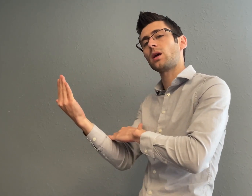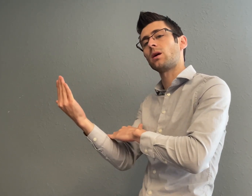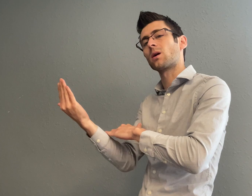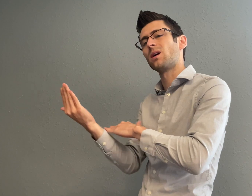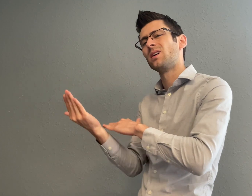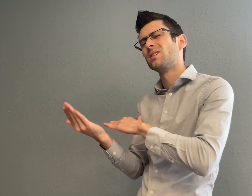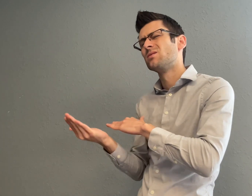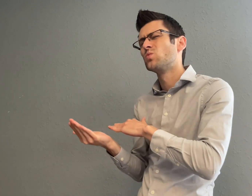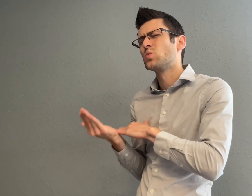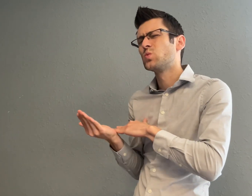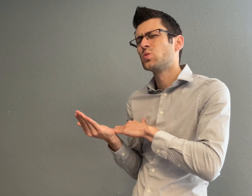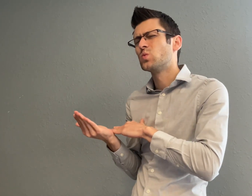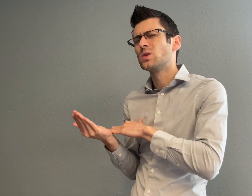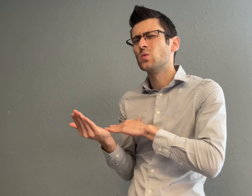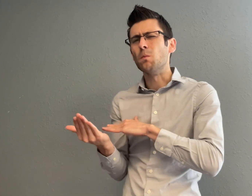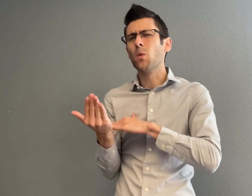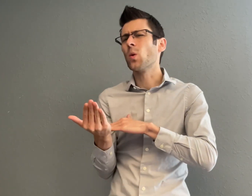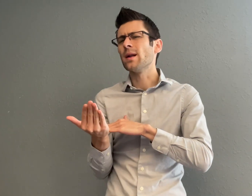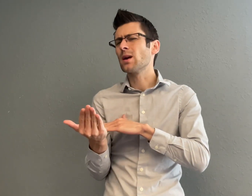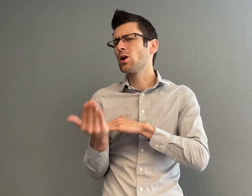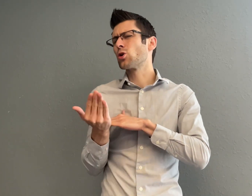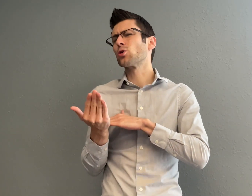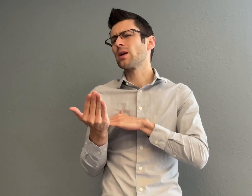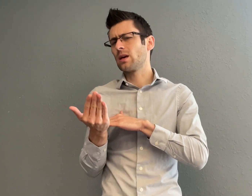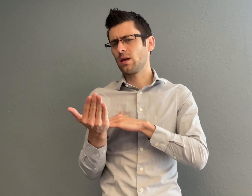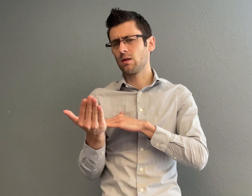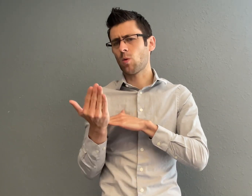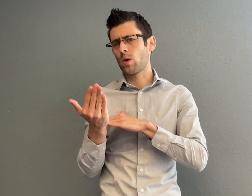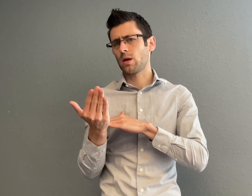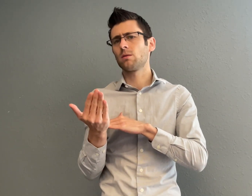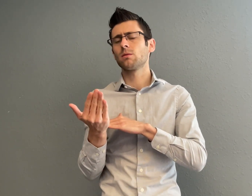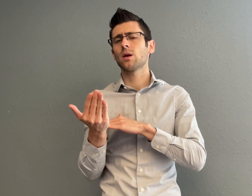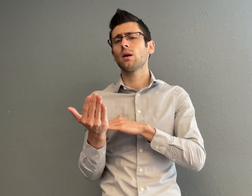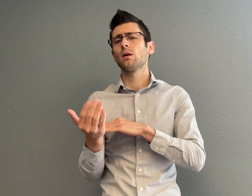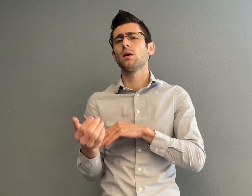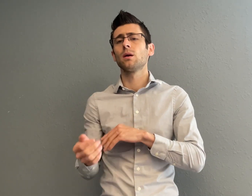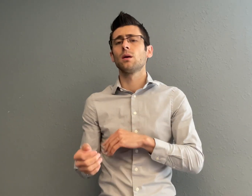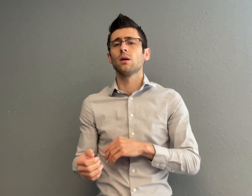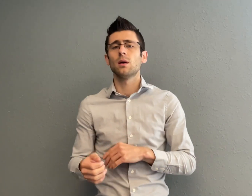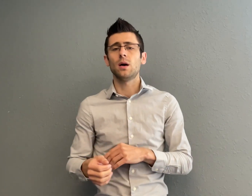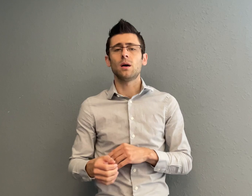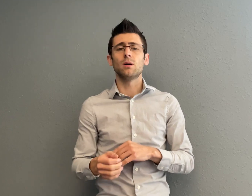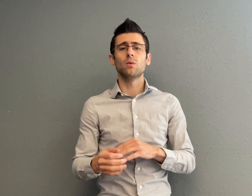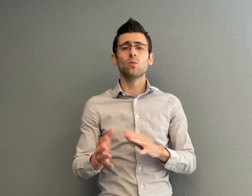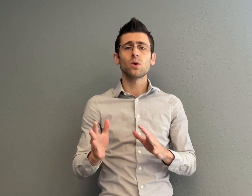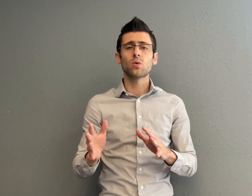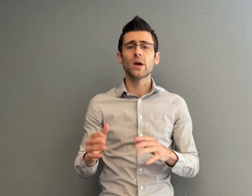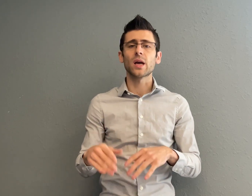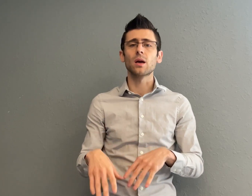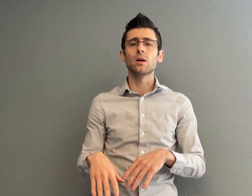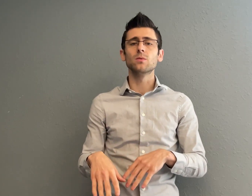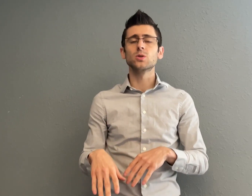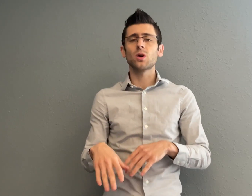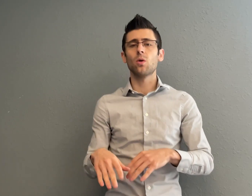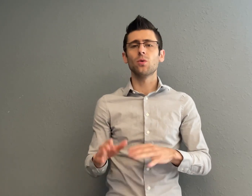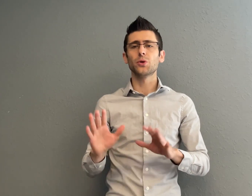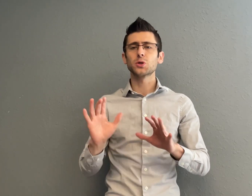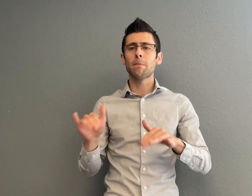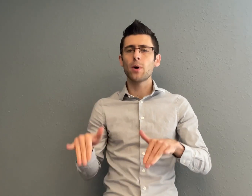here, morning, early in the morning, okay? Real quick, so there's a